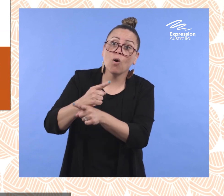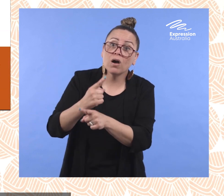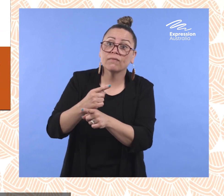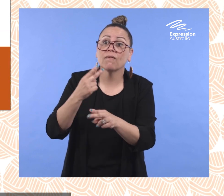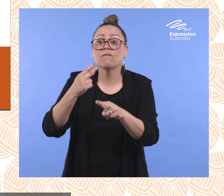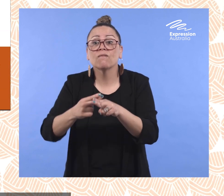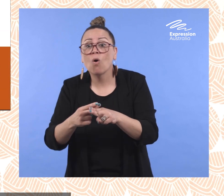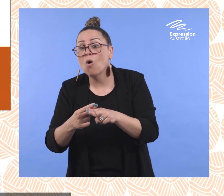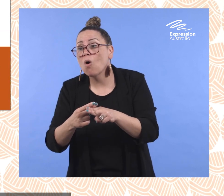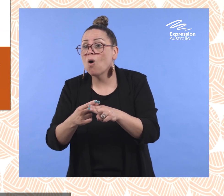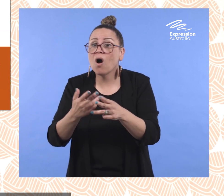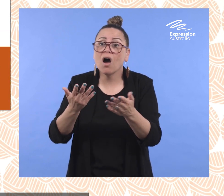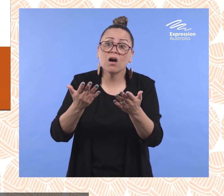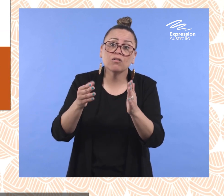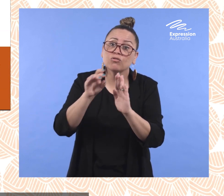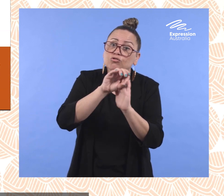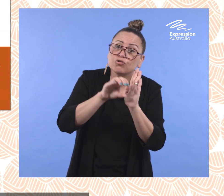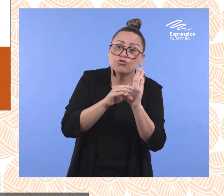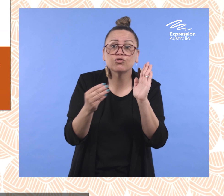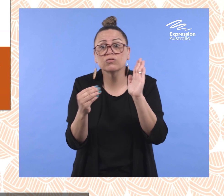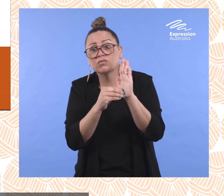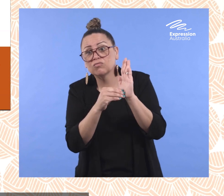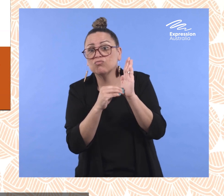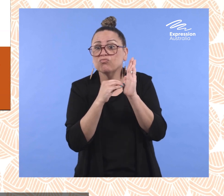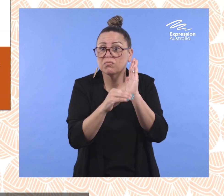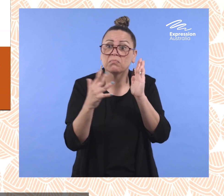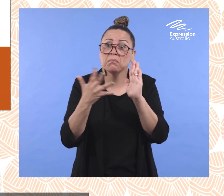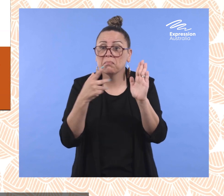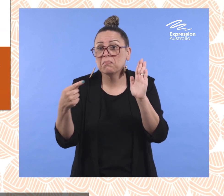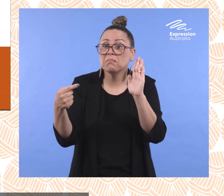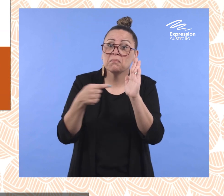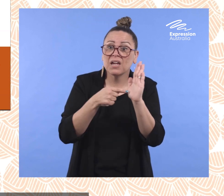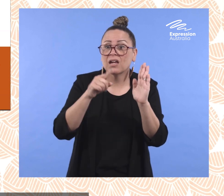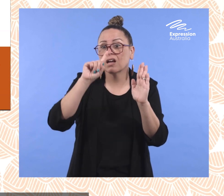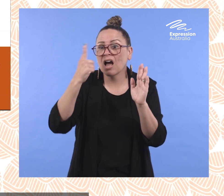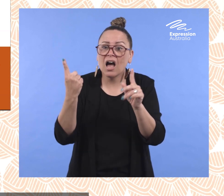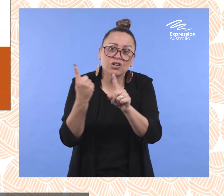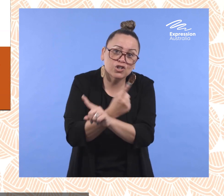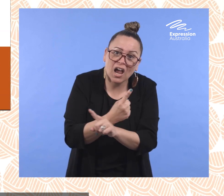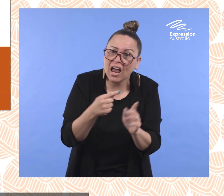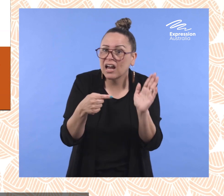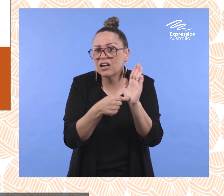know, going in the Constitution and therefore it cannot be changed.